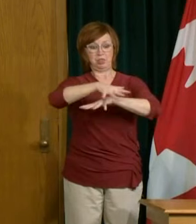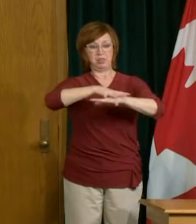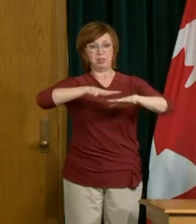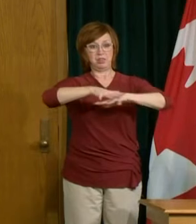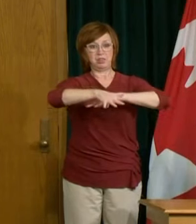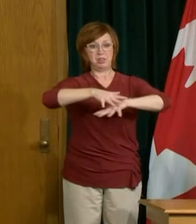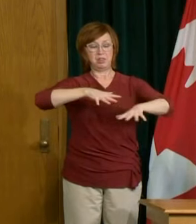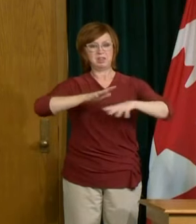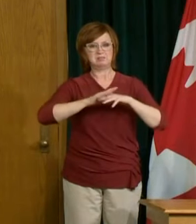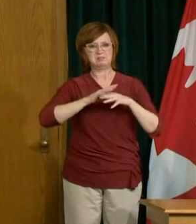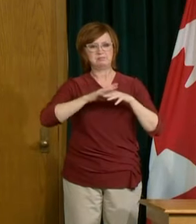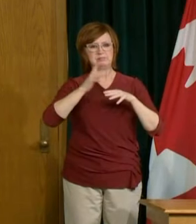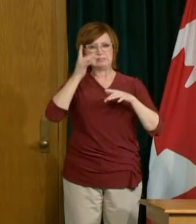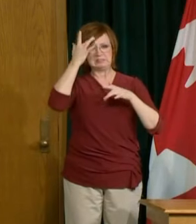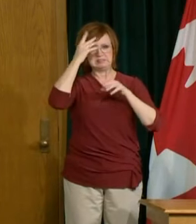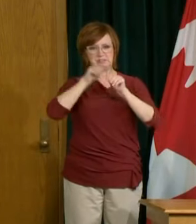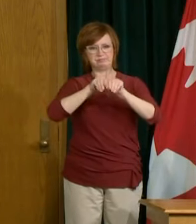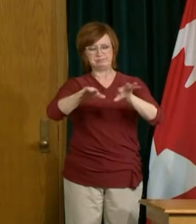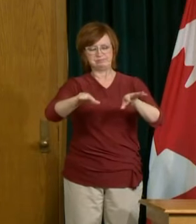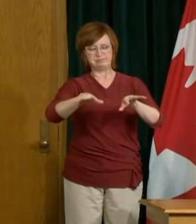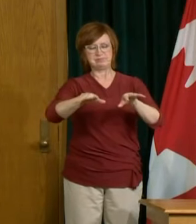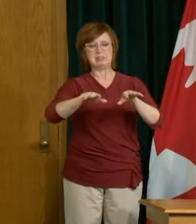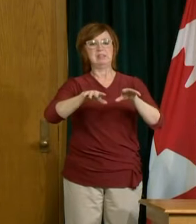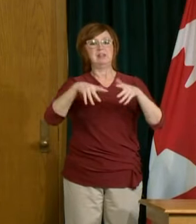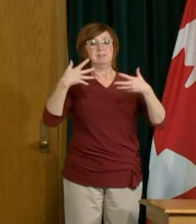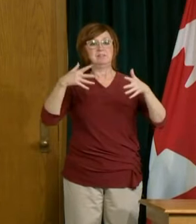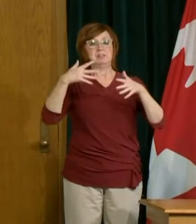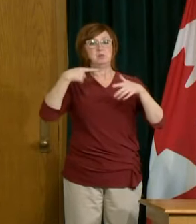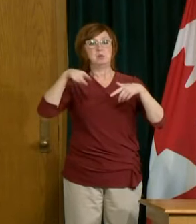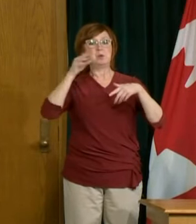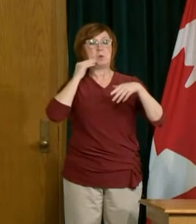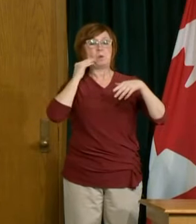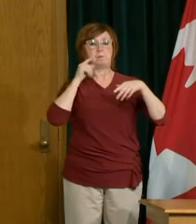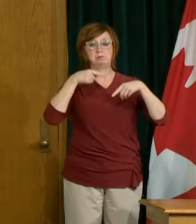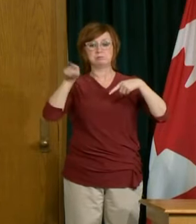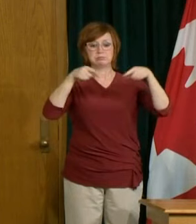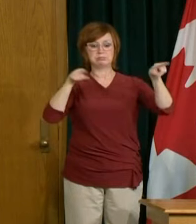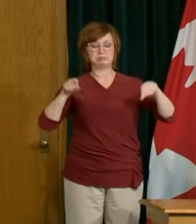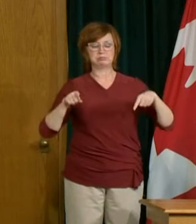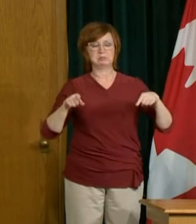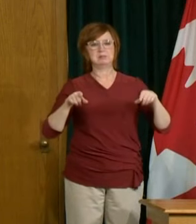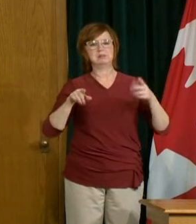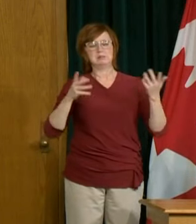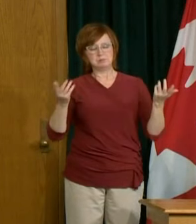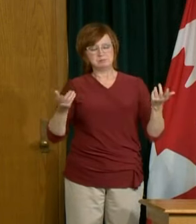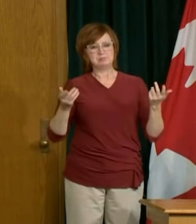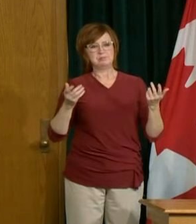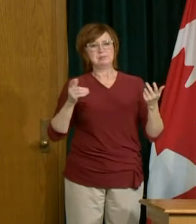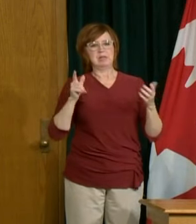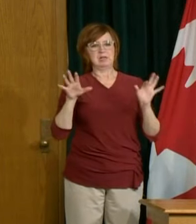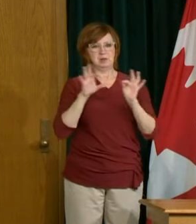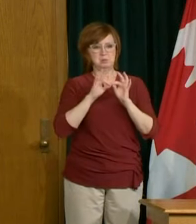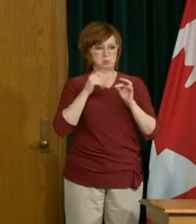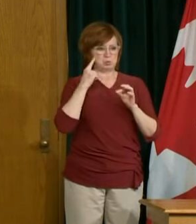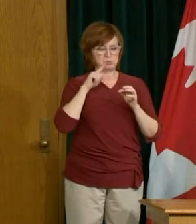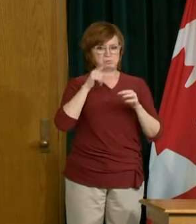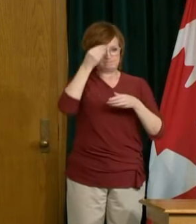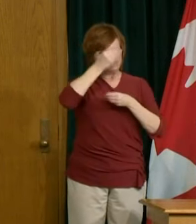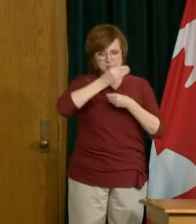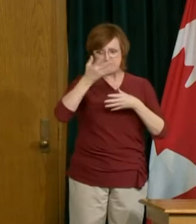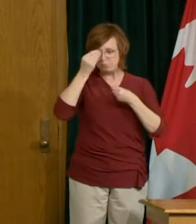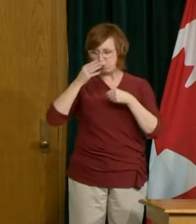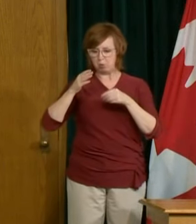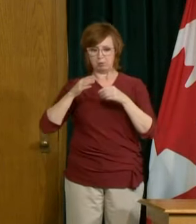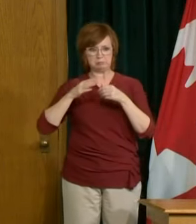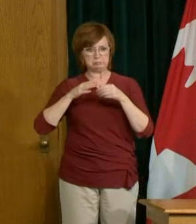going forward, as we reopen, obviously when you can't contact everyone who's been exposed, a public service announcement will be given. But otherwise, if there's